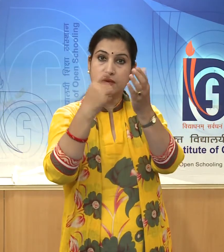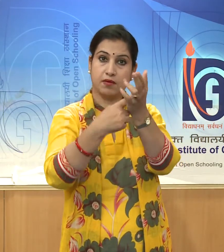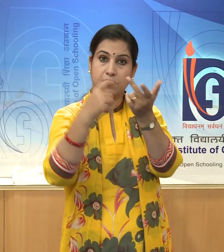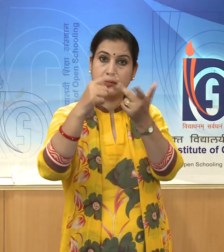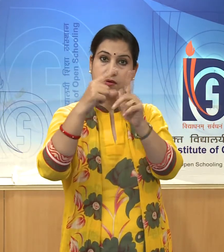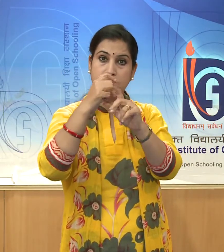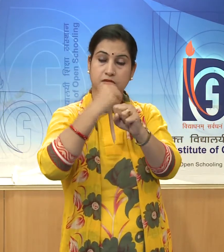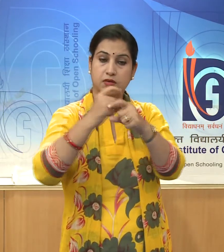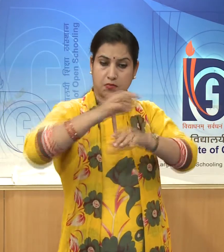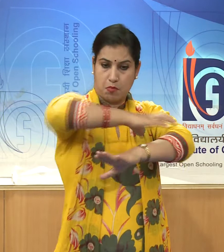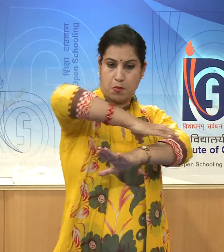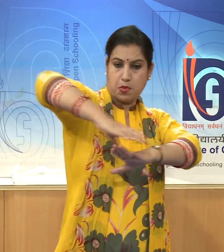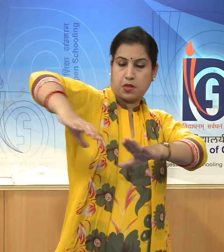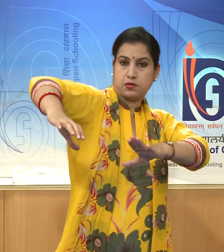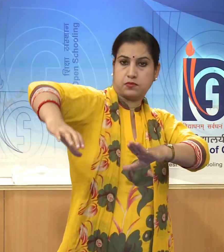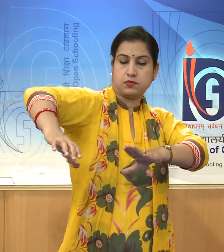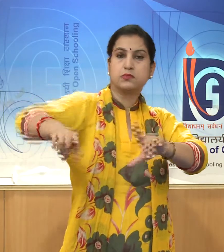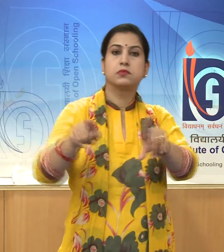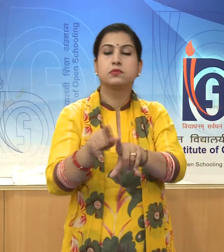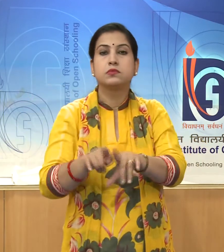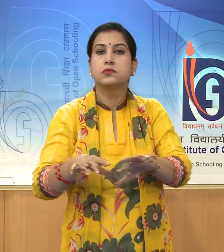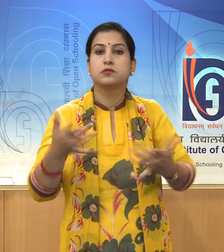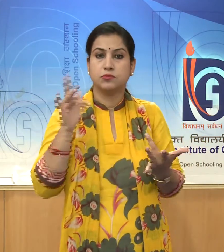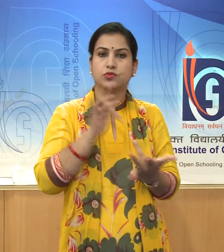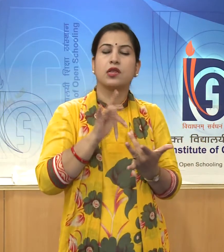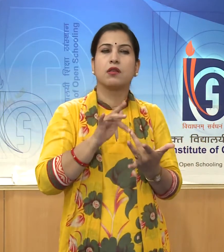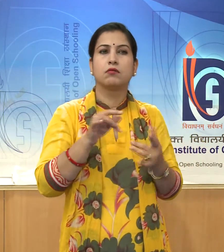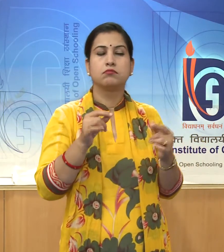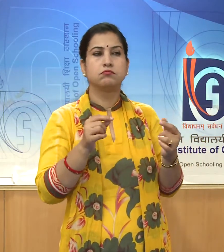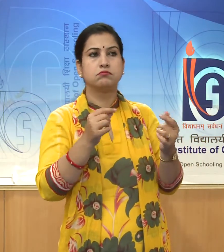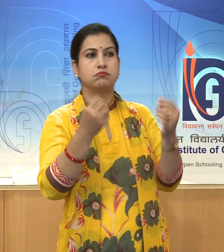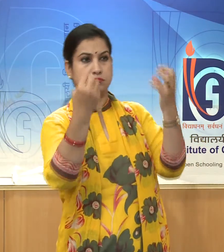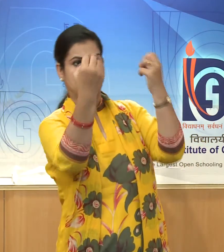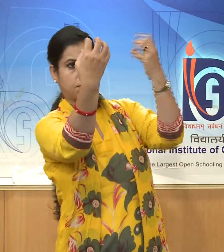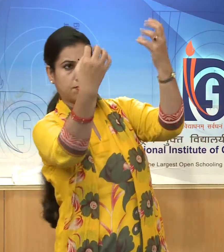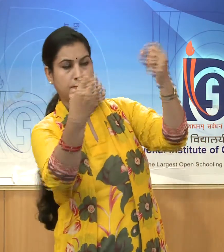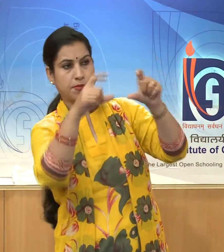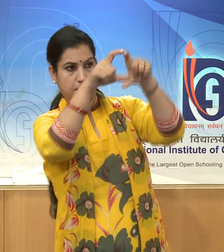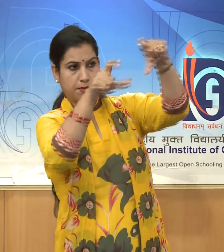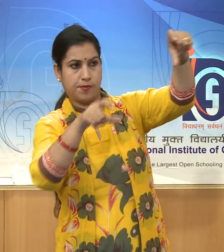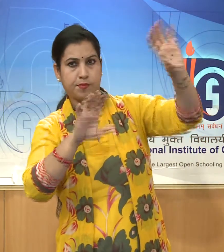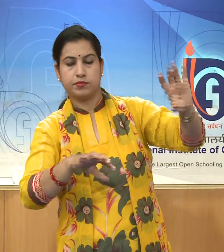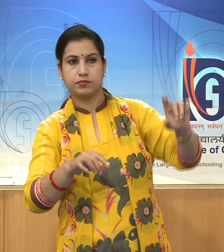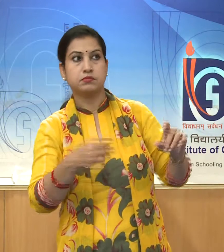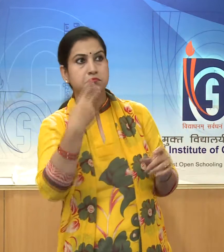acted as the central feature of the